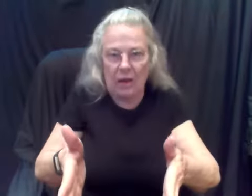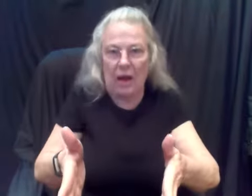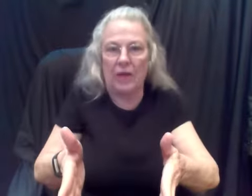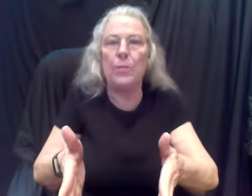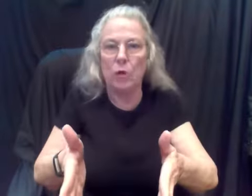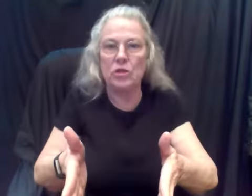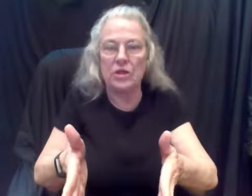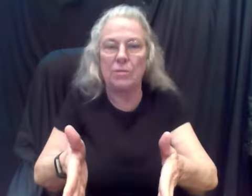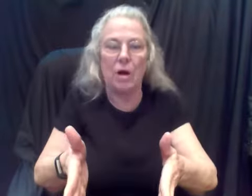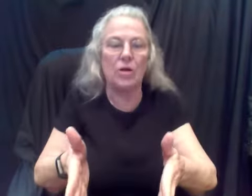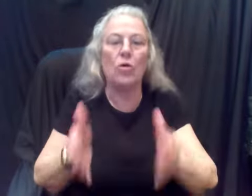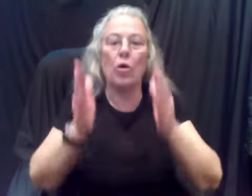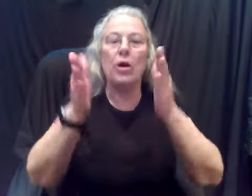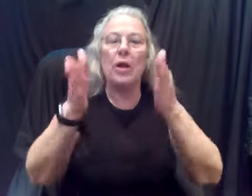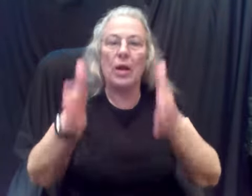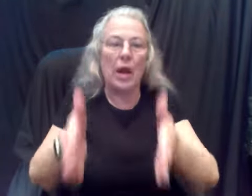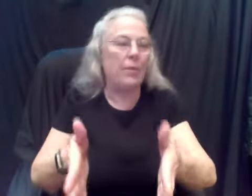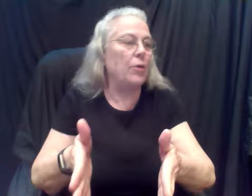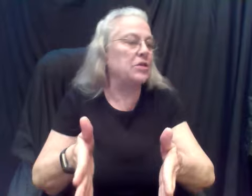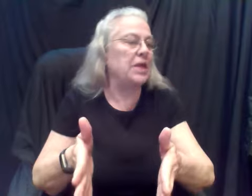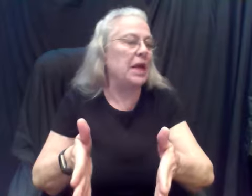the person marker or a person ending.